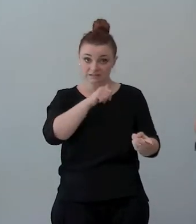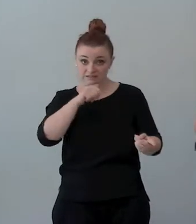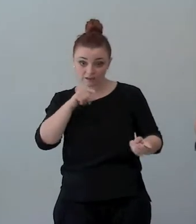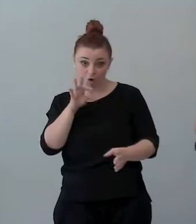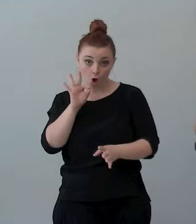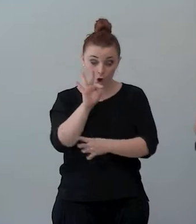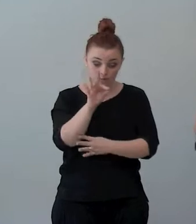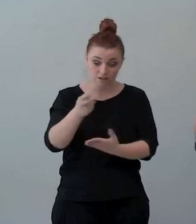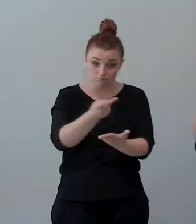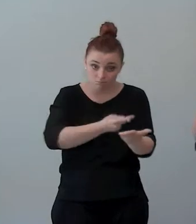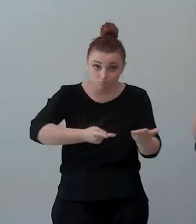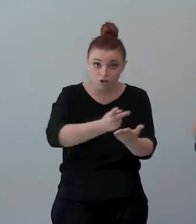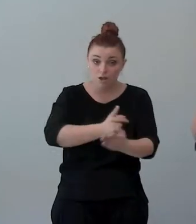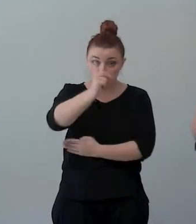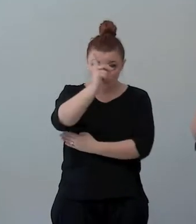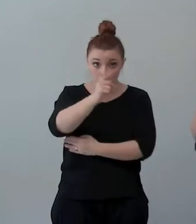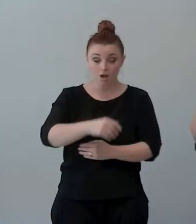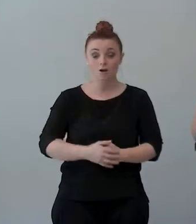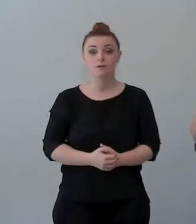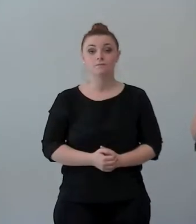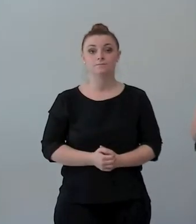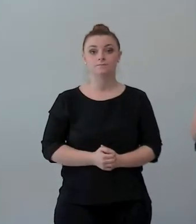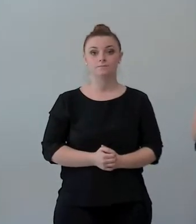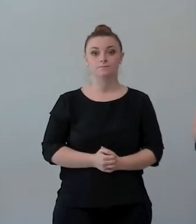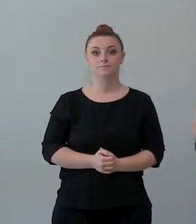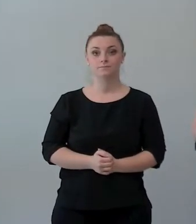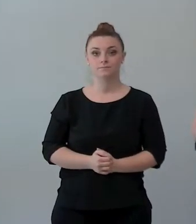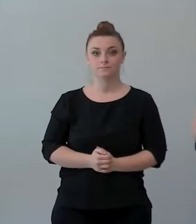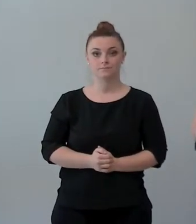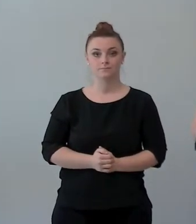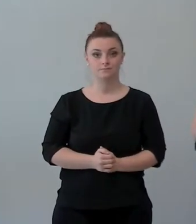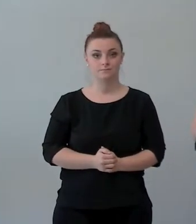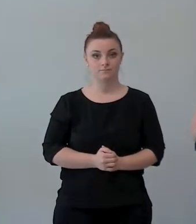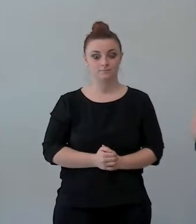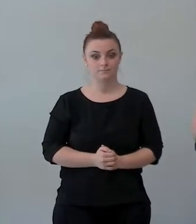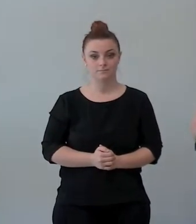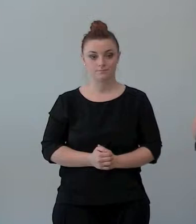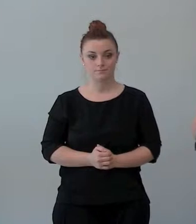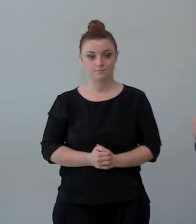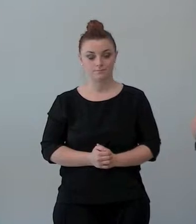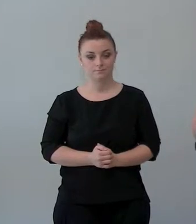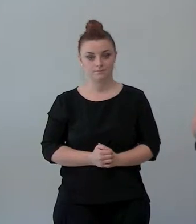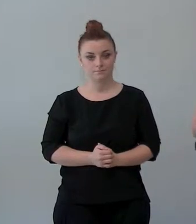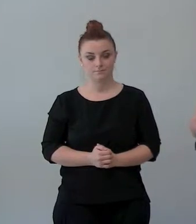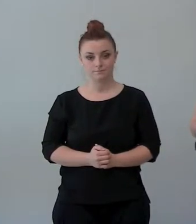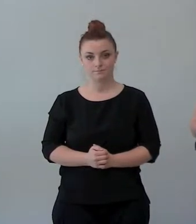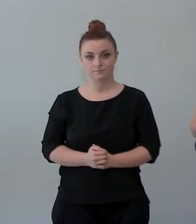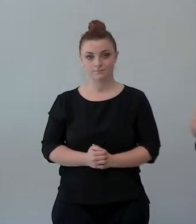much of your struggle and how much of your effort is necessary to the work of the Lord?